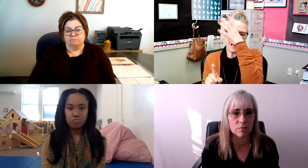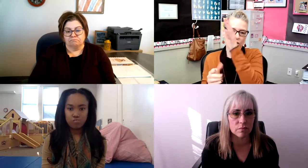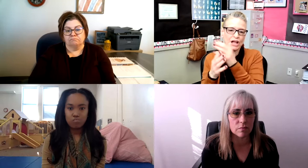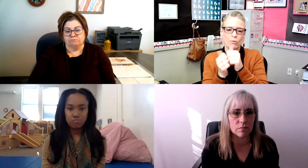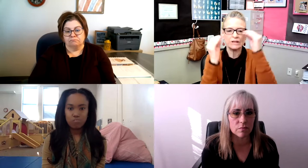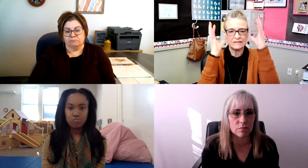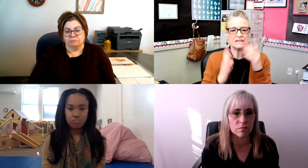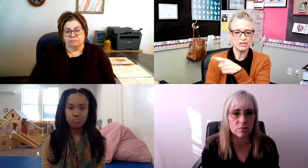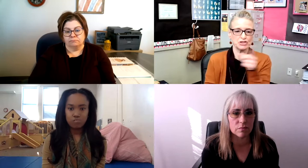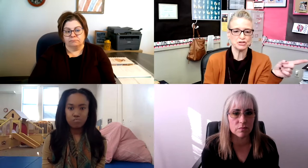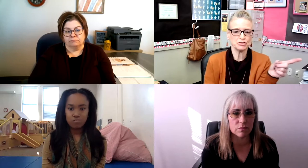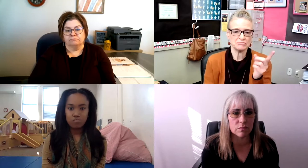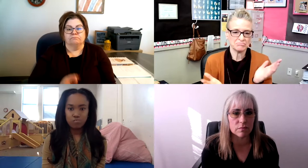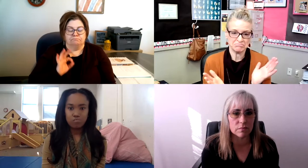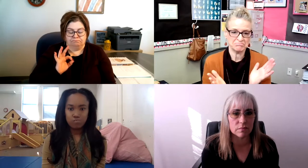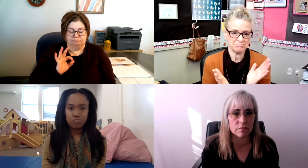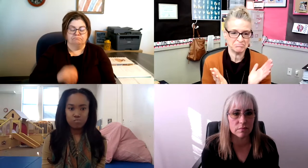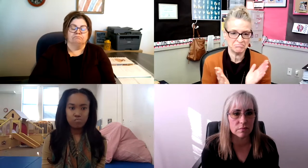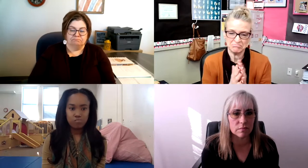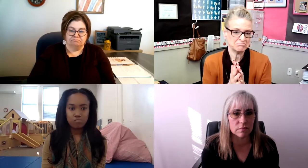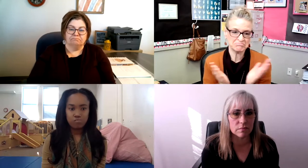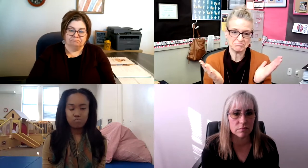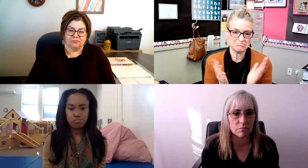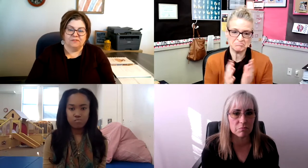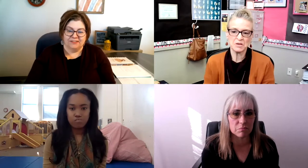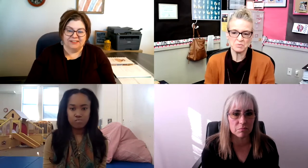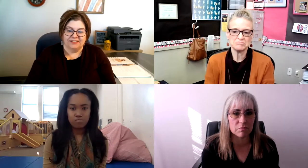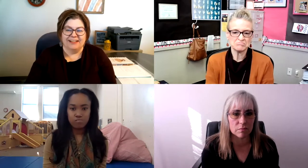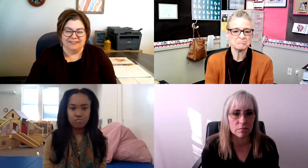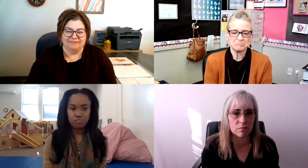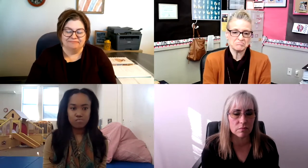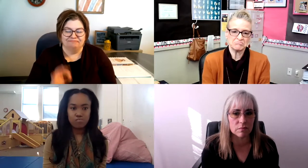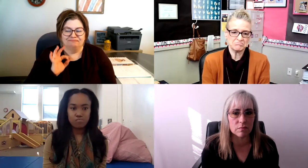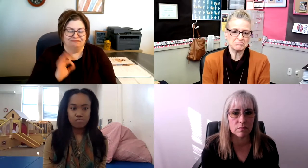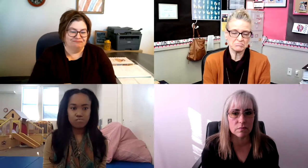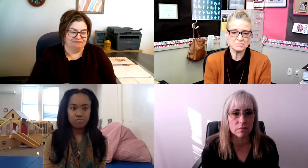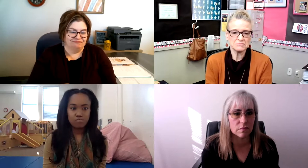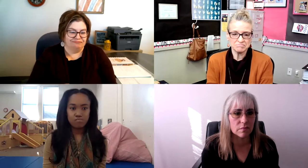with the parents, and the parents will share whatever we talk about with the teachers. So,